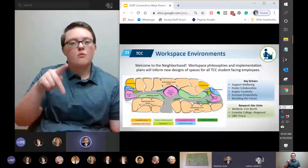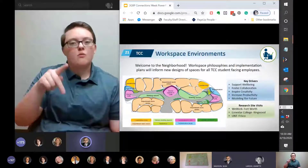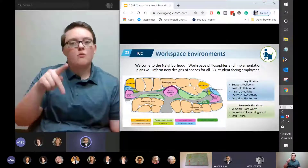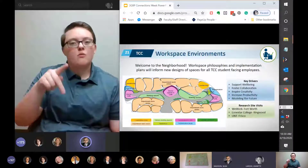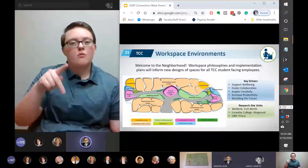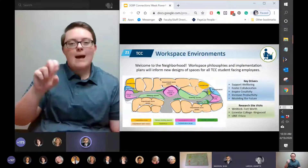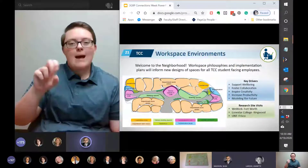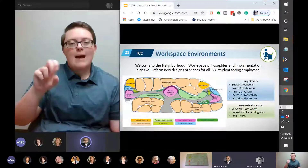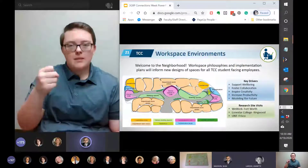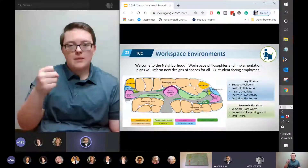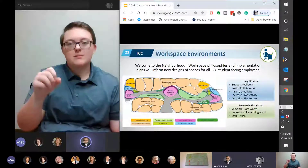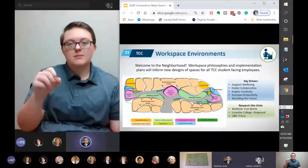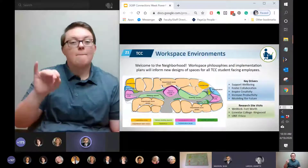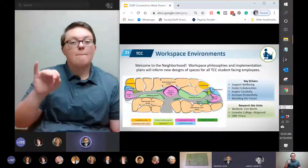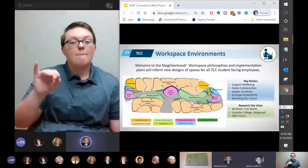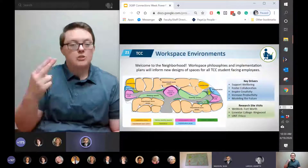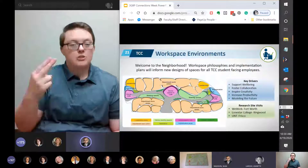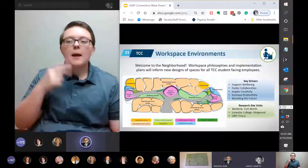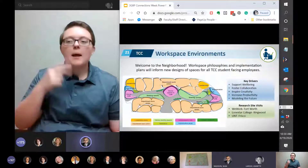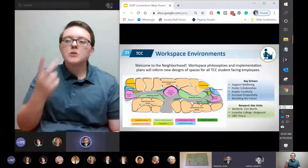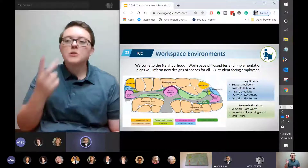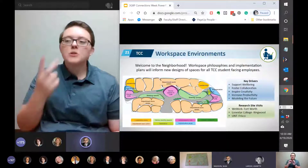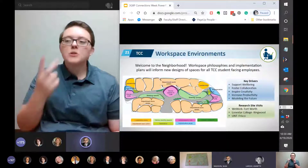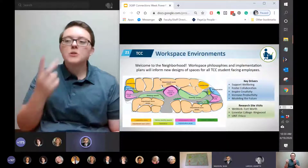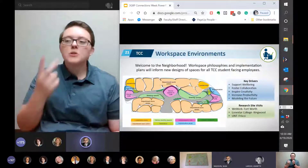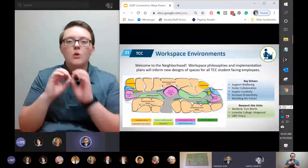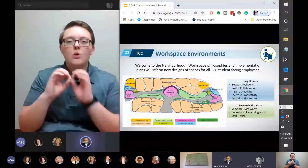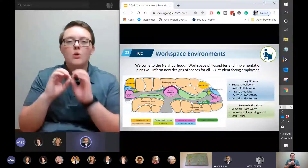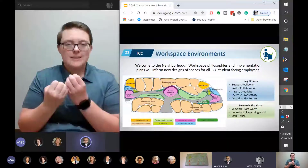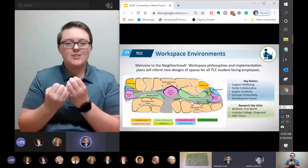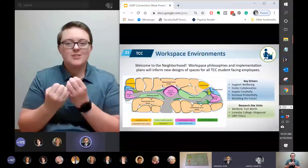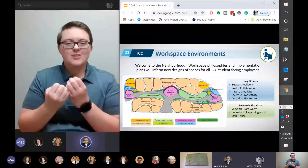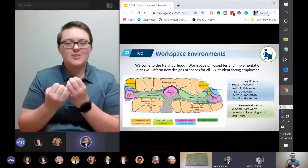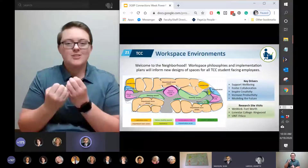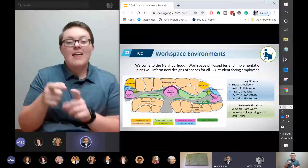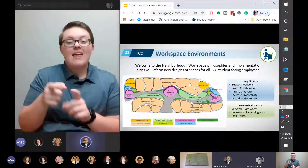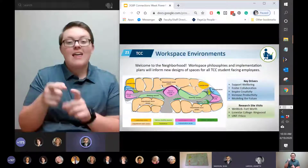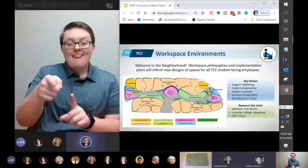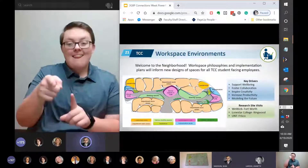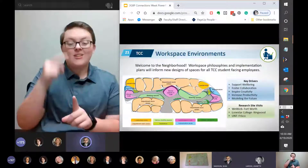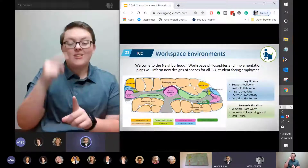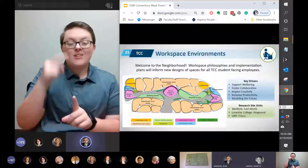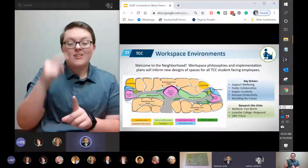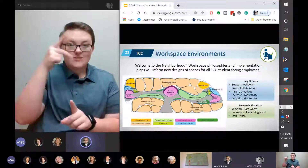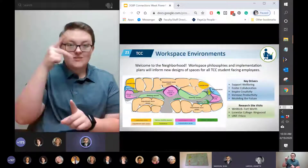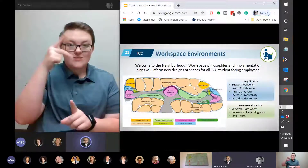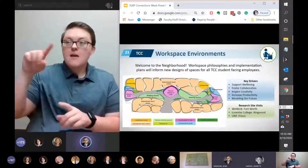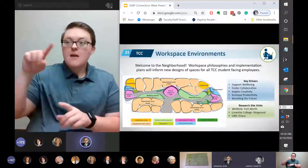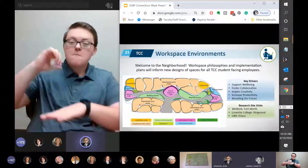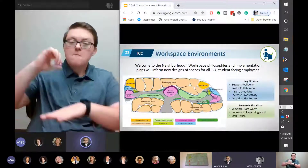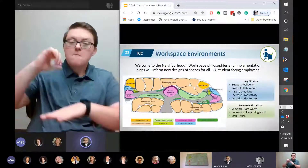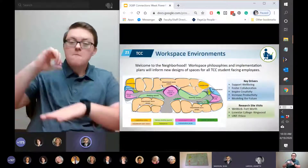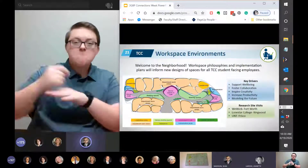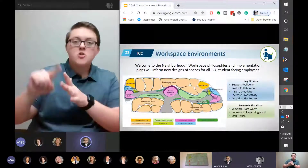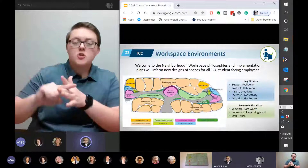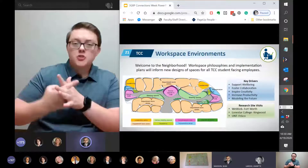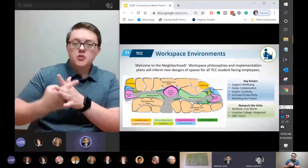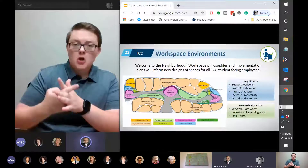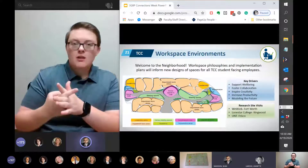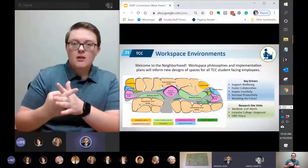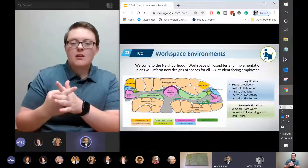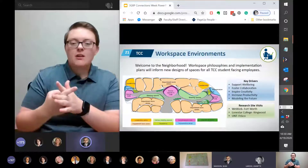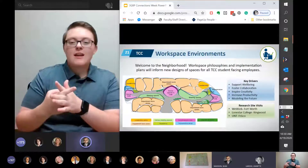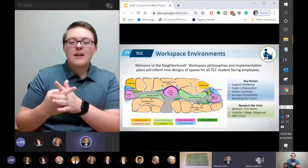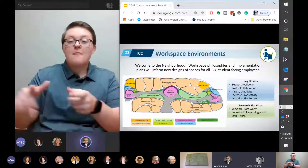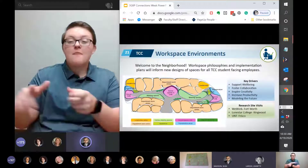an organization apply this particular philosophy The entire